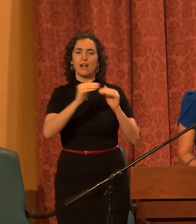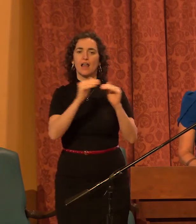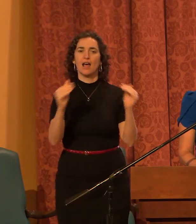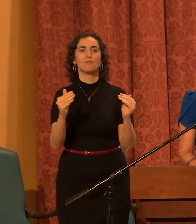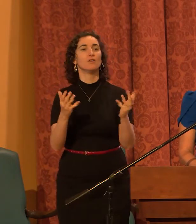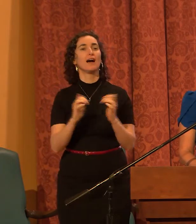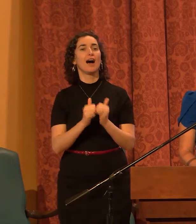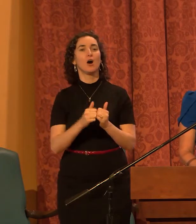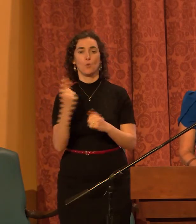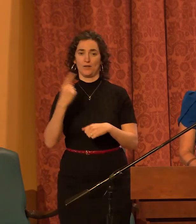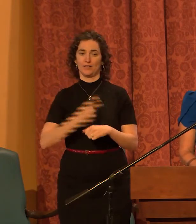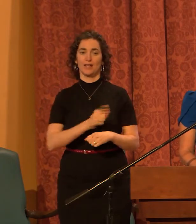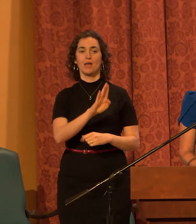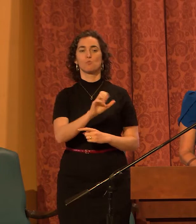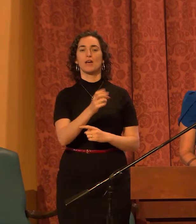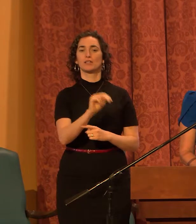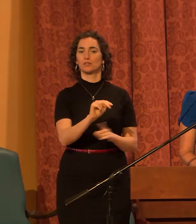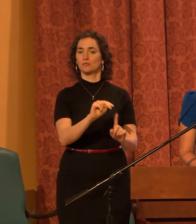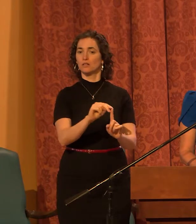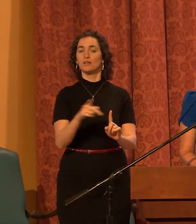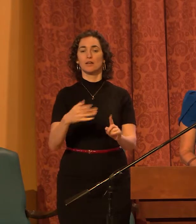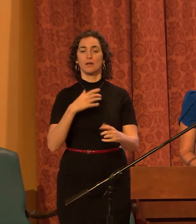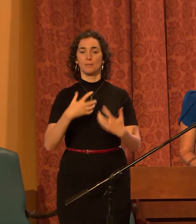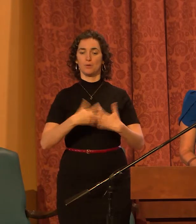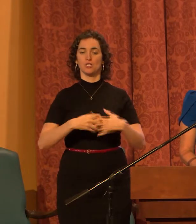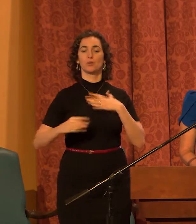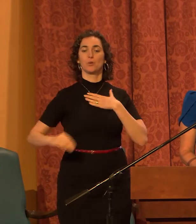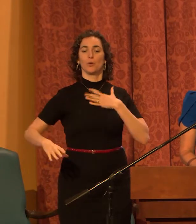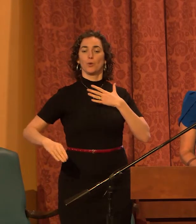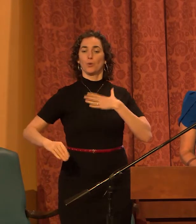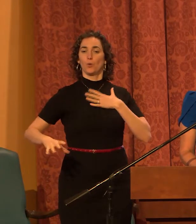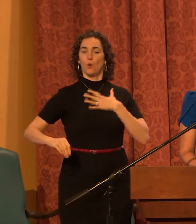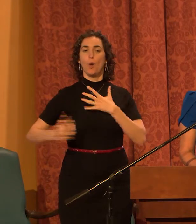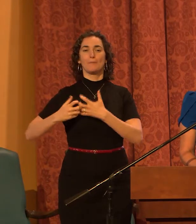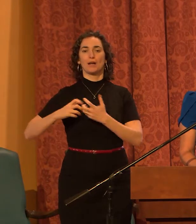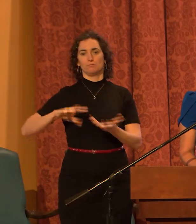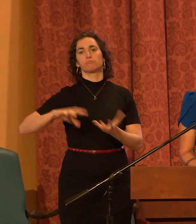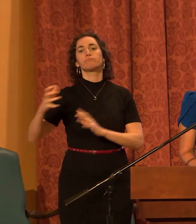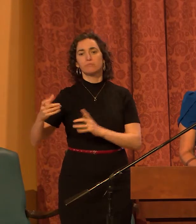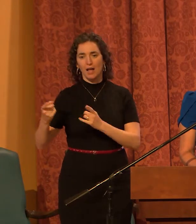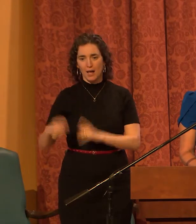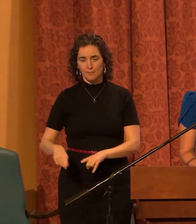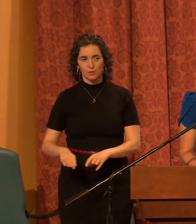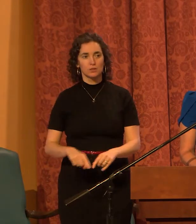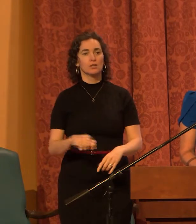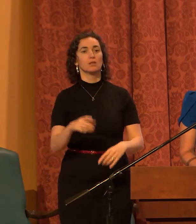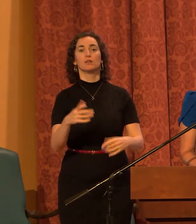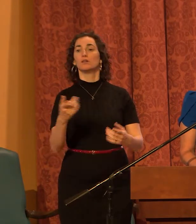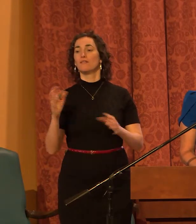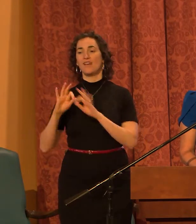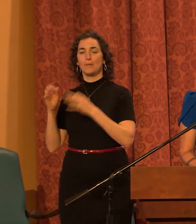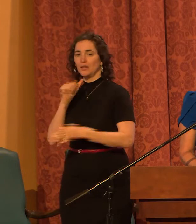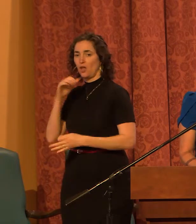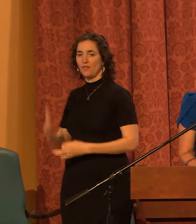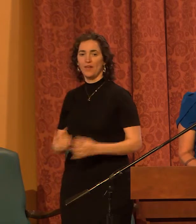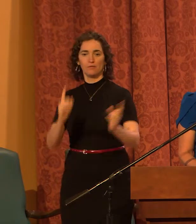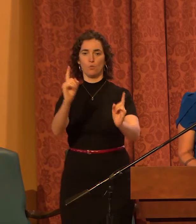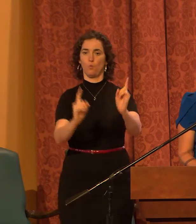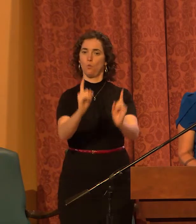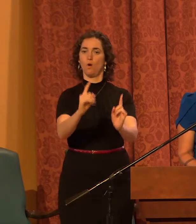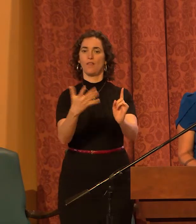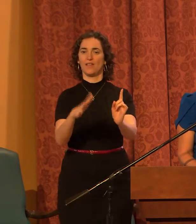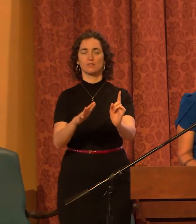Braden's ventilator experienced a mechanical failure. This was at a time of day when Josh was alone with Braden. His actions proved to